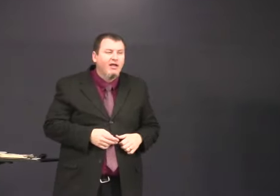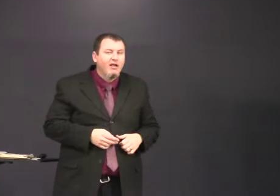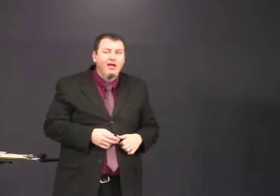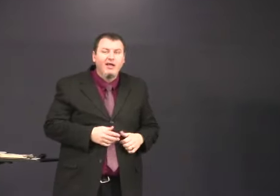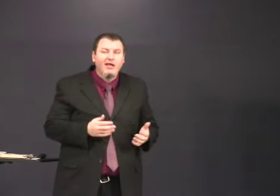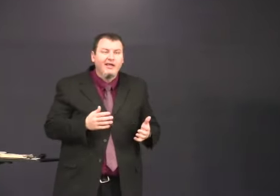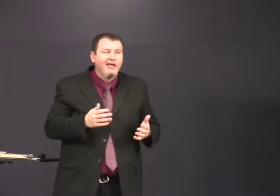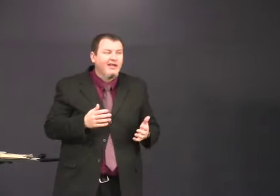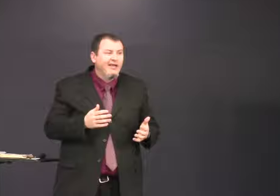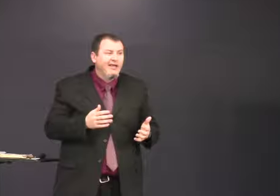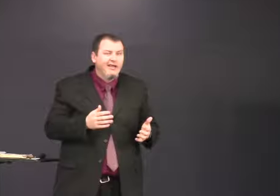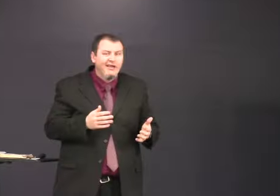What is that